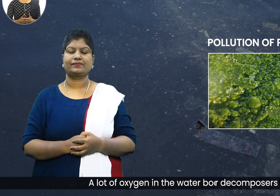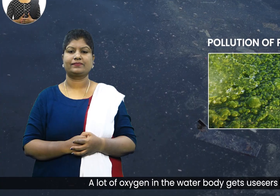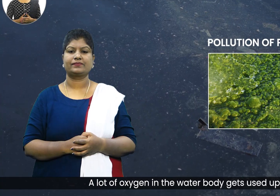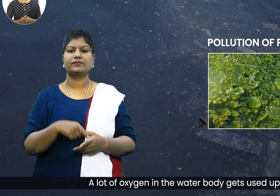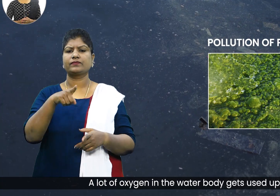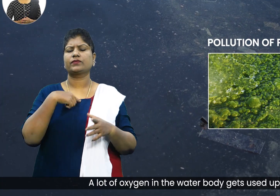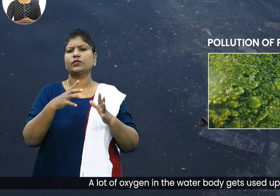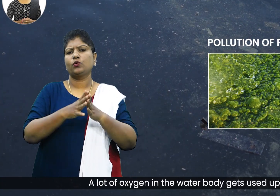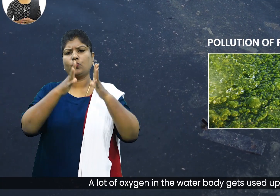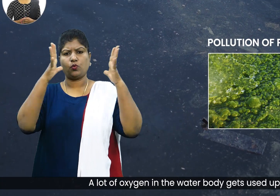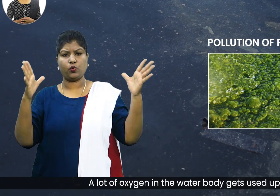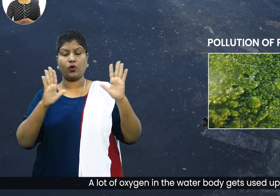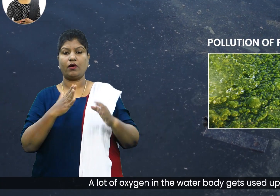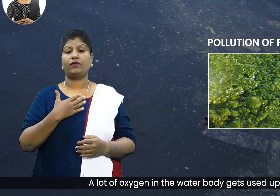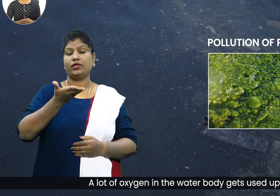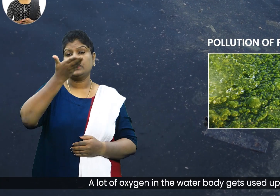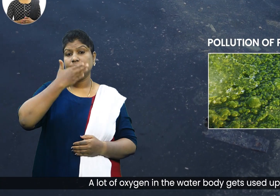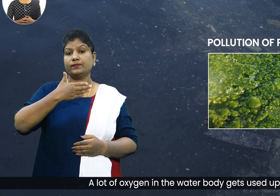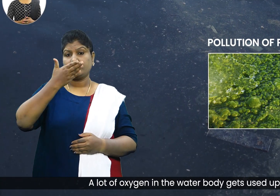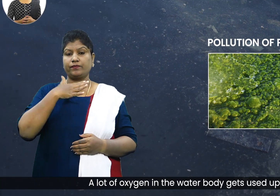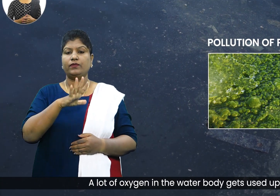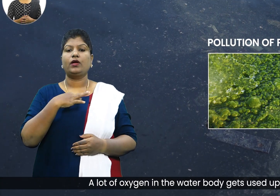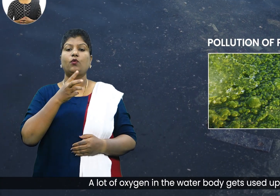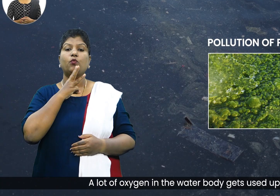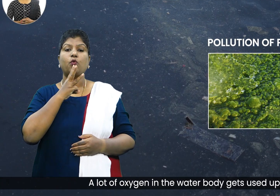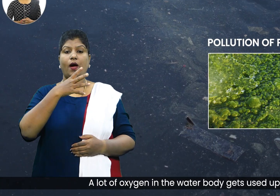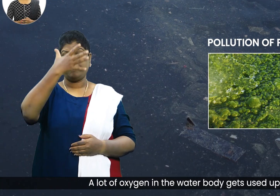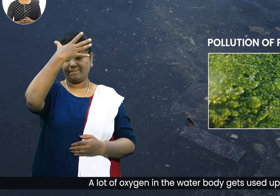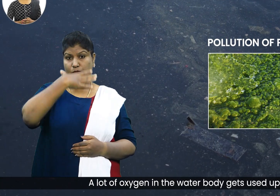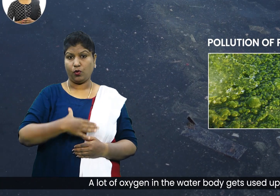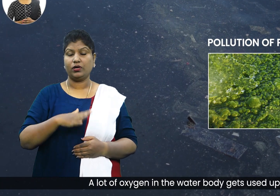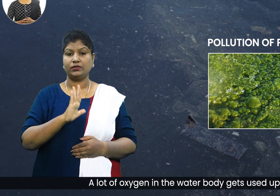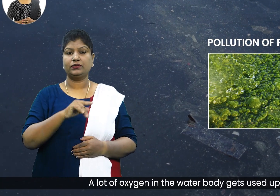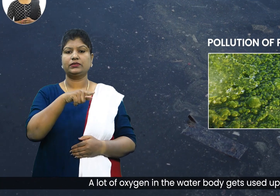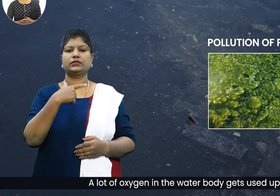A lot of oxygen in the water body gets used up.